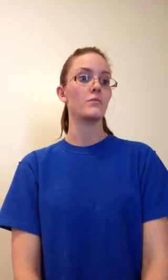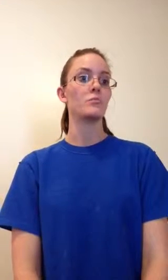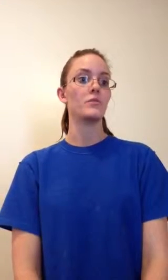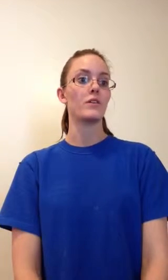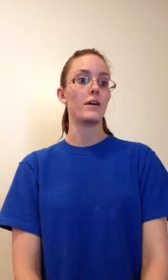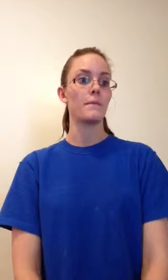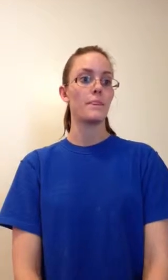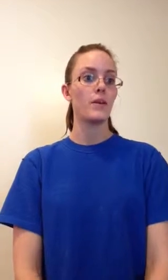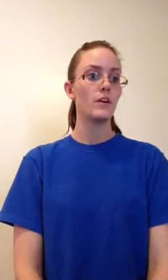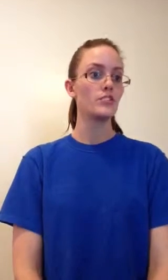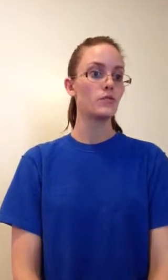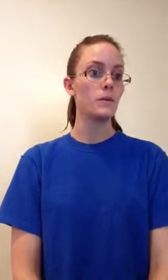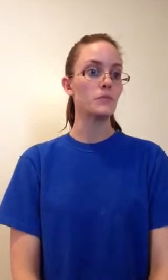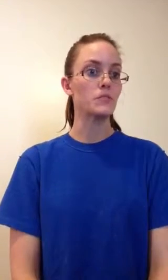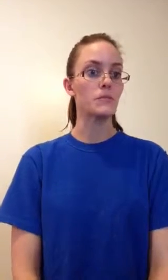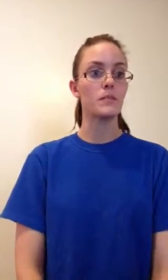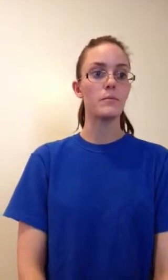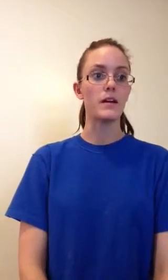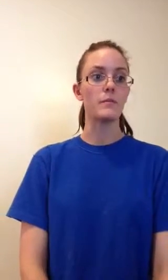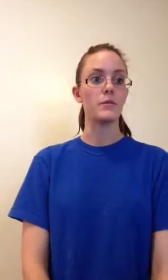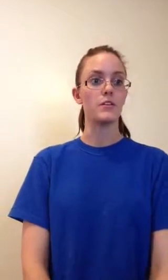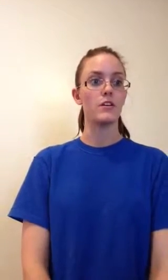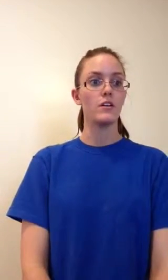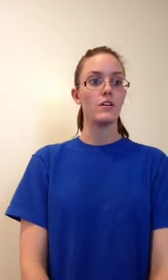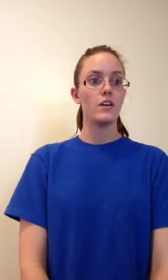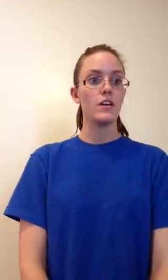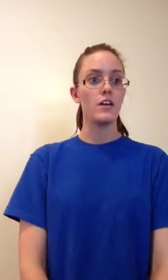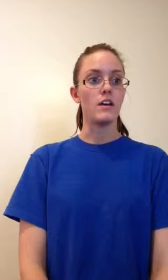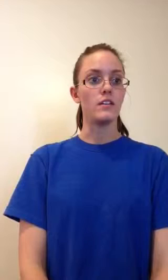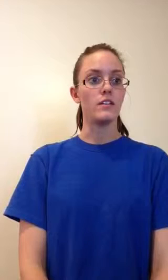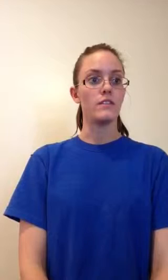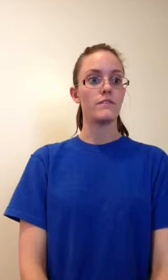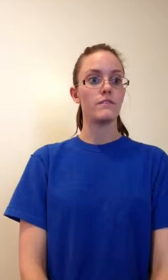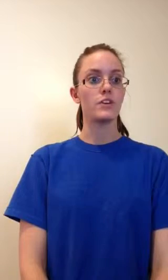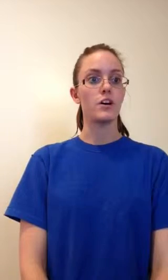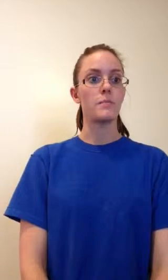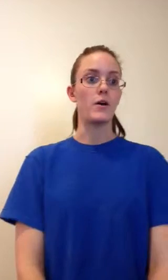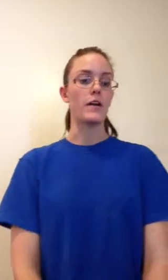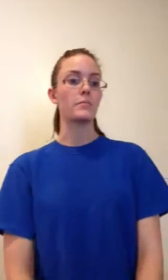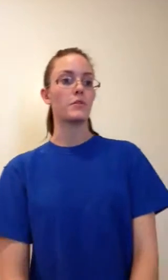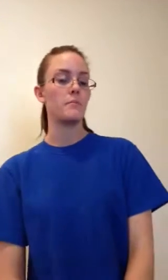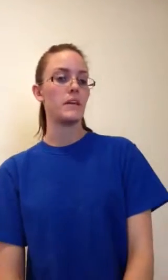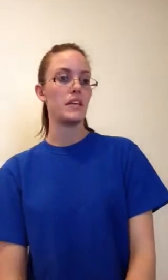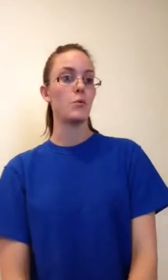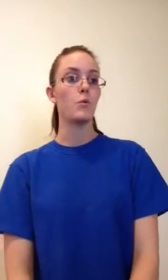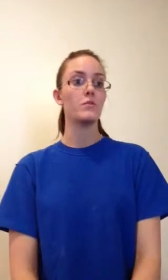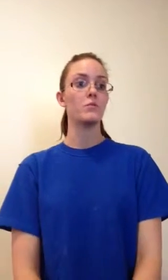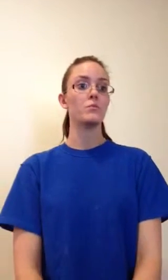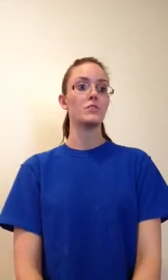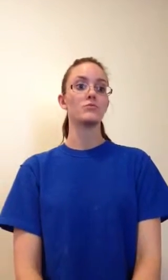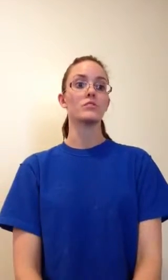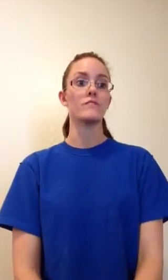be okay. I just remembered something. Let me back up here and talk about capital campaigning and what it's really